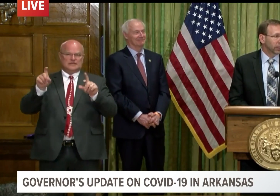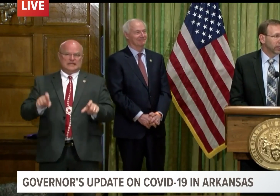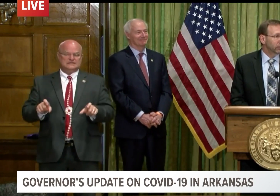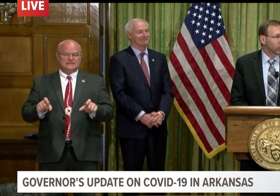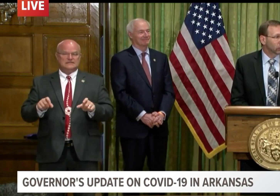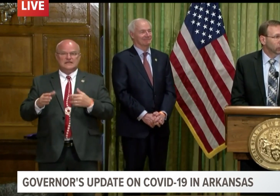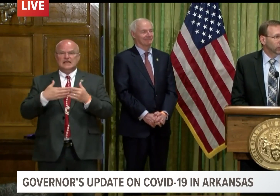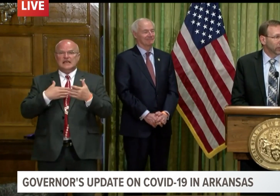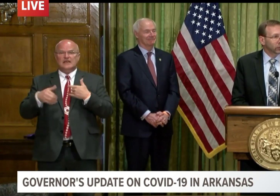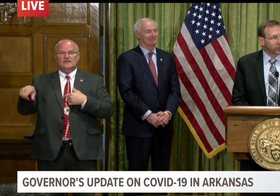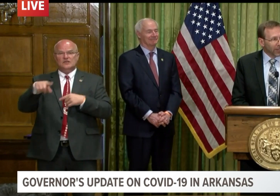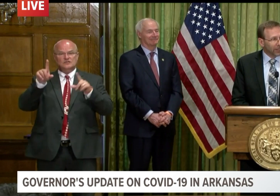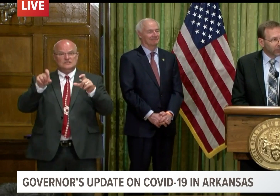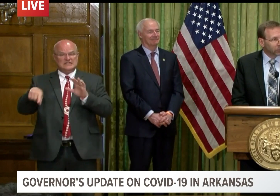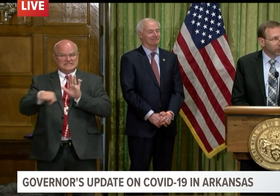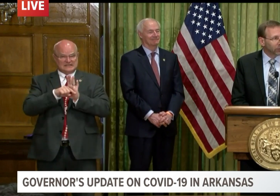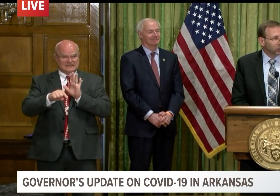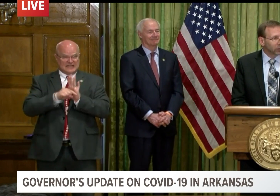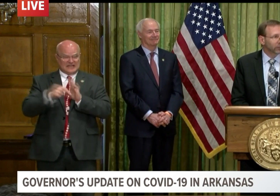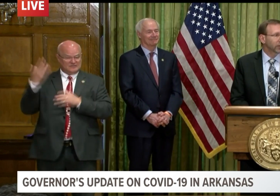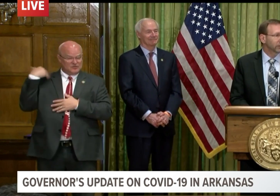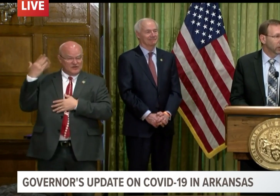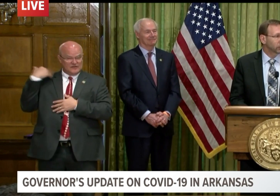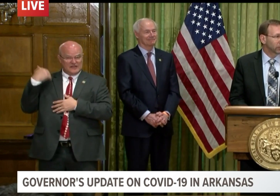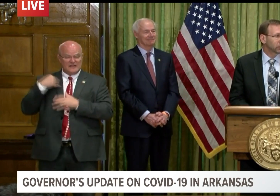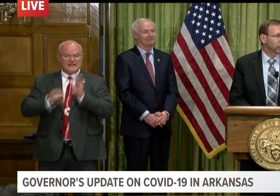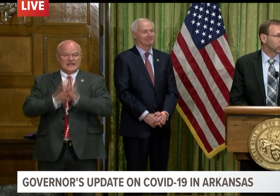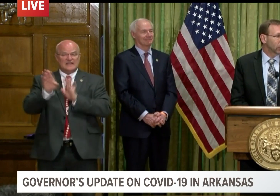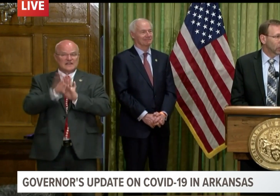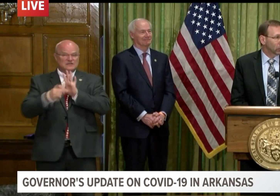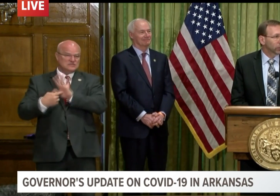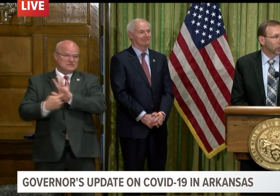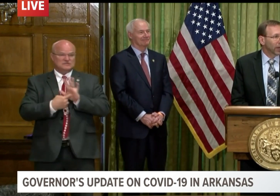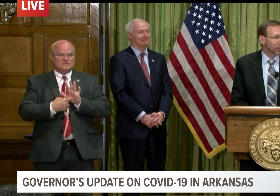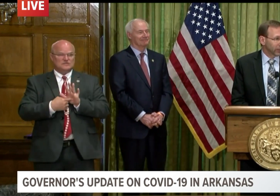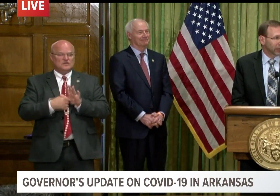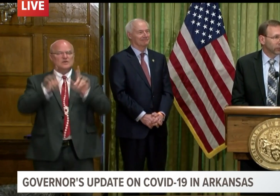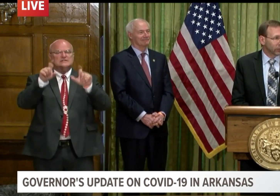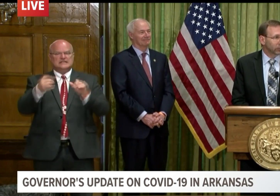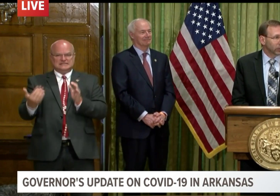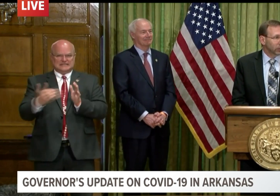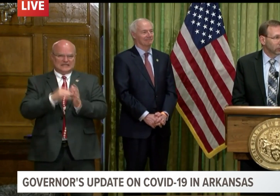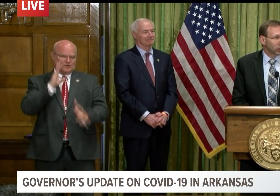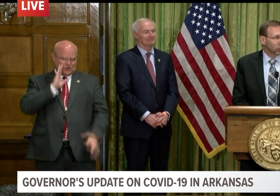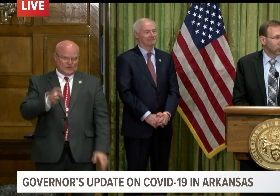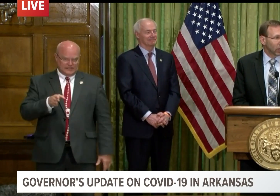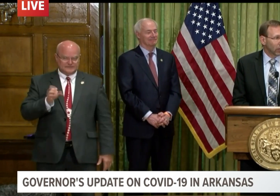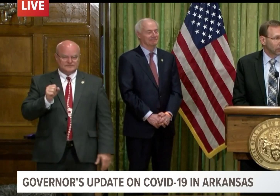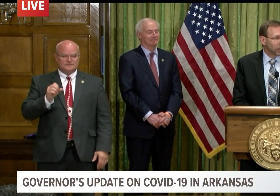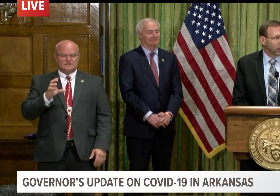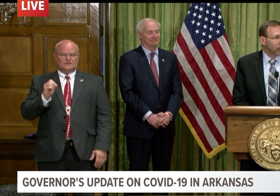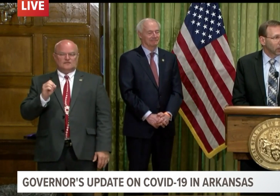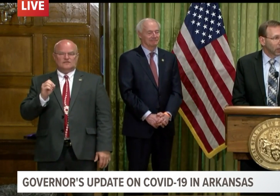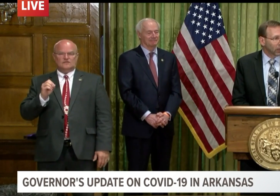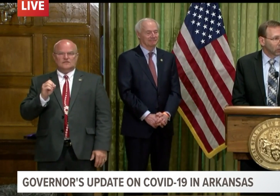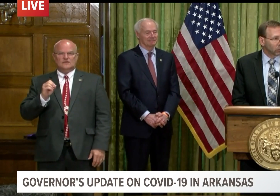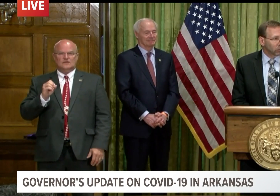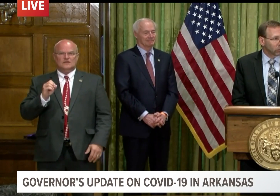tested. Even those who have tested negative previously, if they develop symptoms, we're going to go ahead and test them.